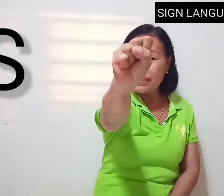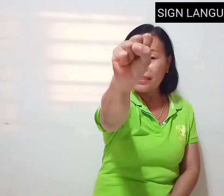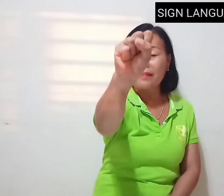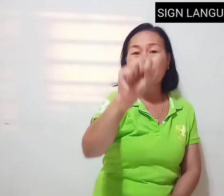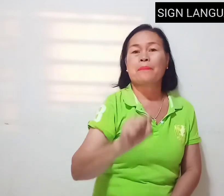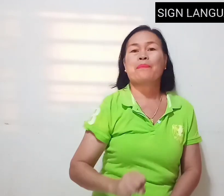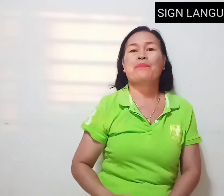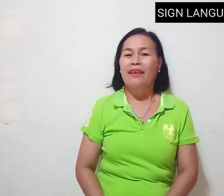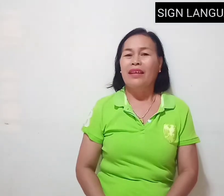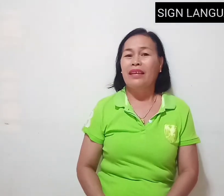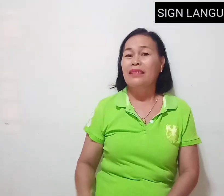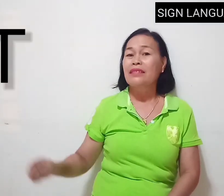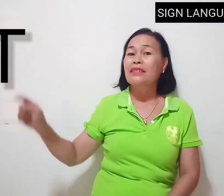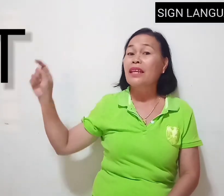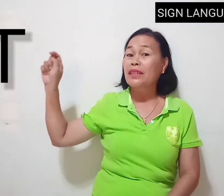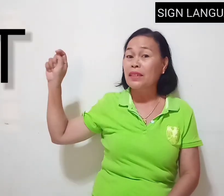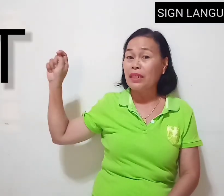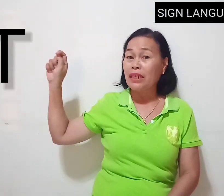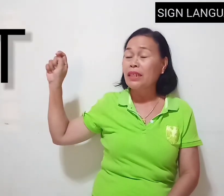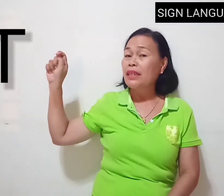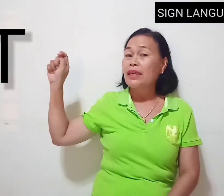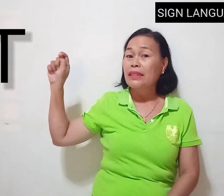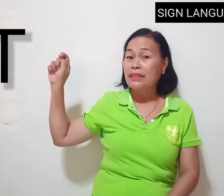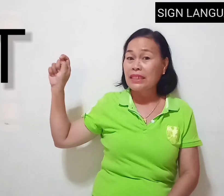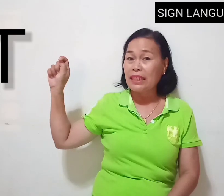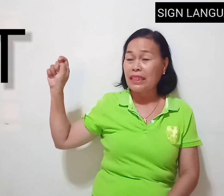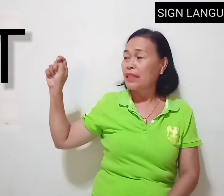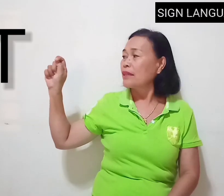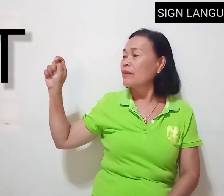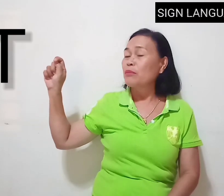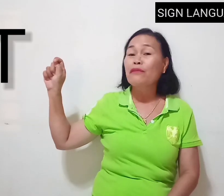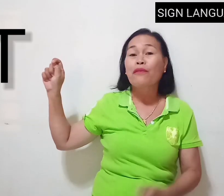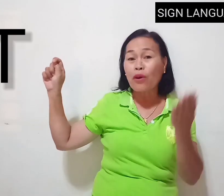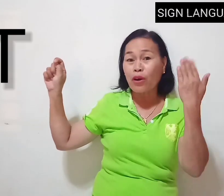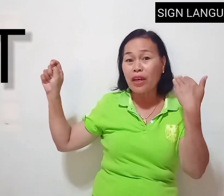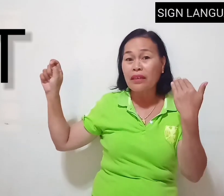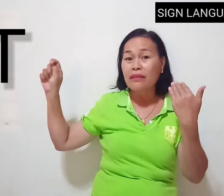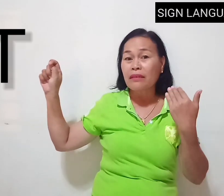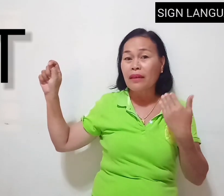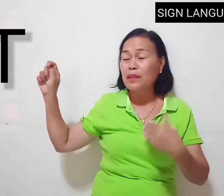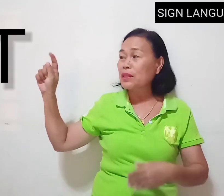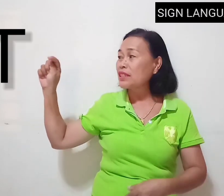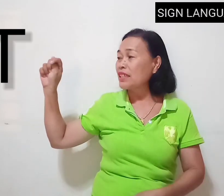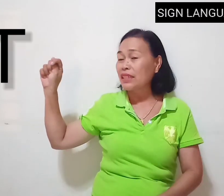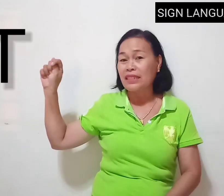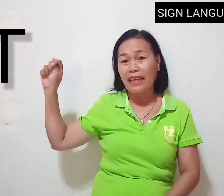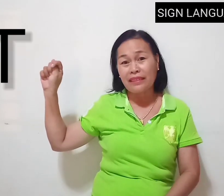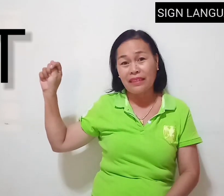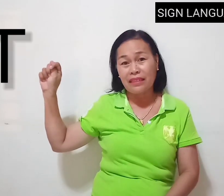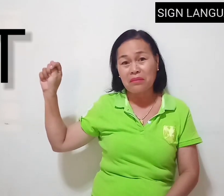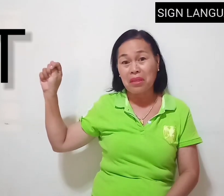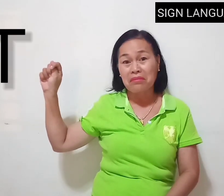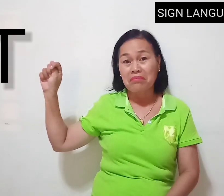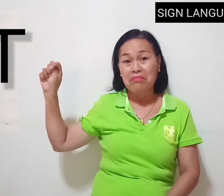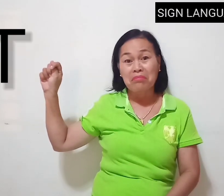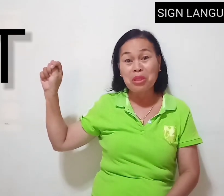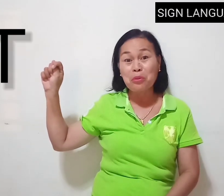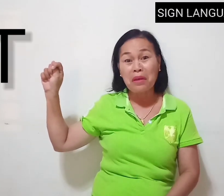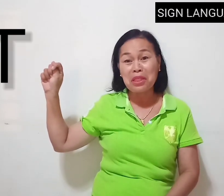S. Okay, this is letter T. Before, letter T is like this, but medyo